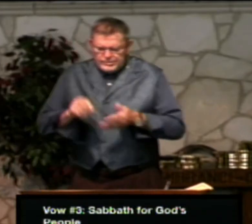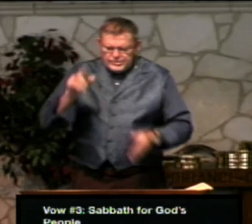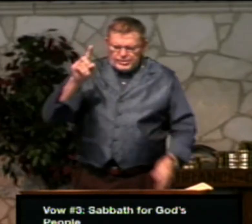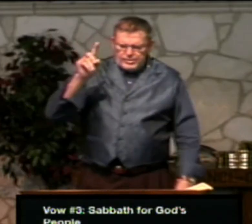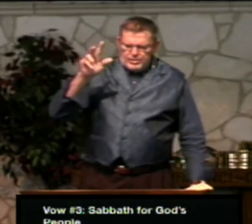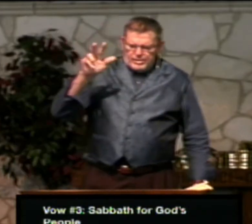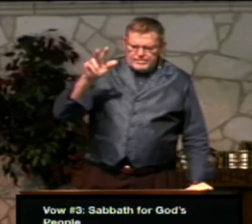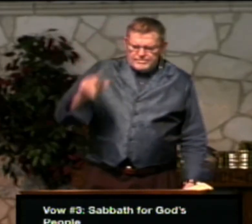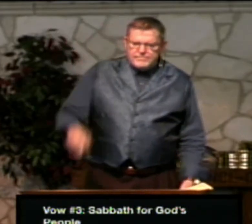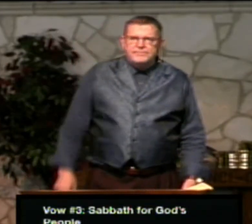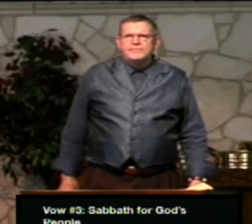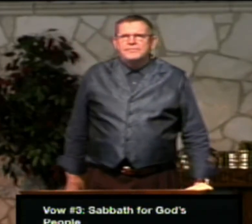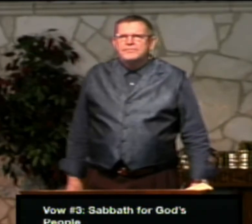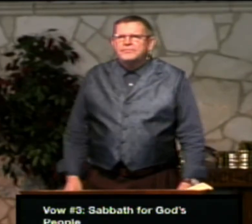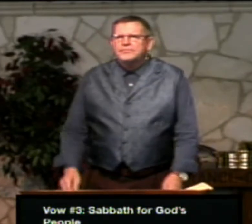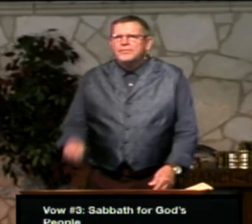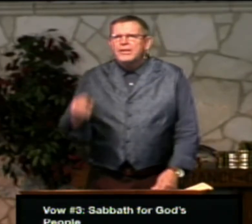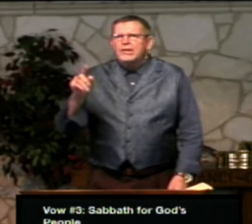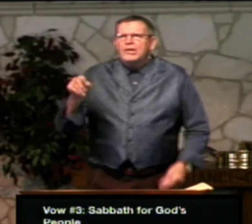Verse